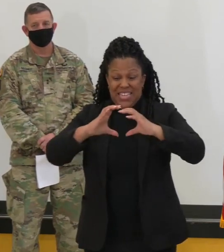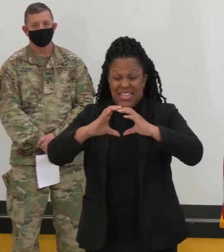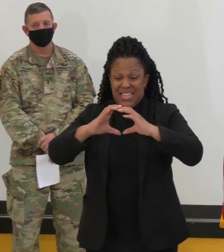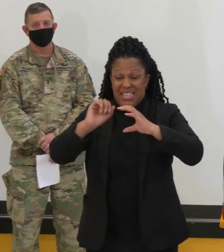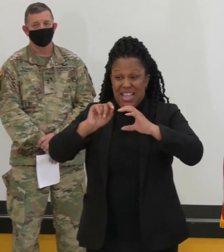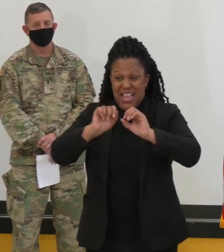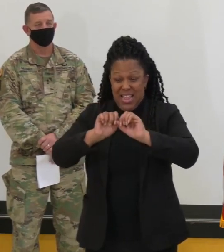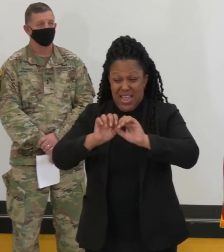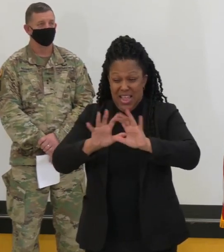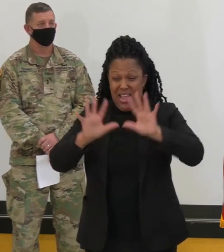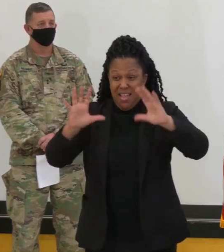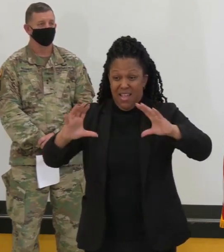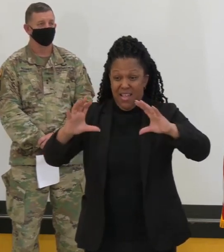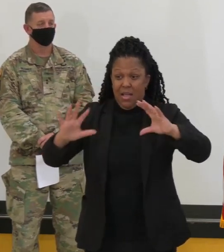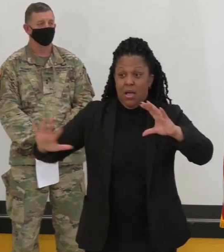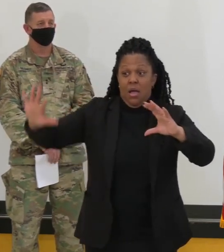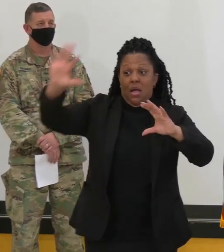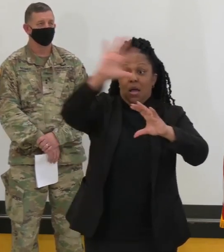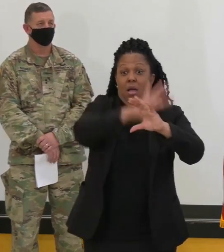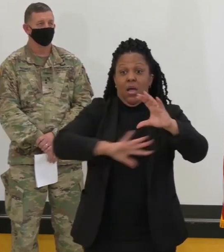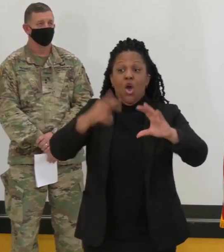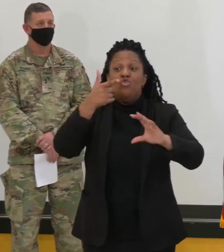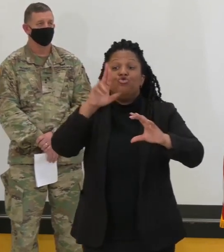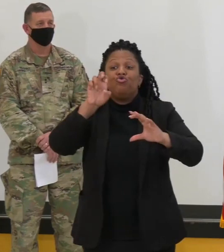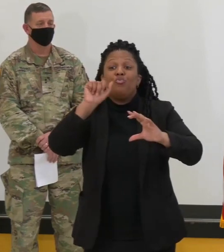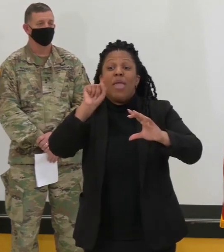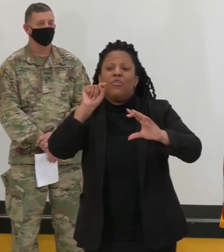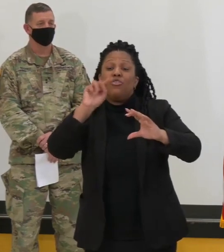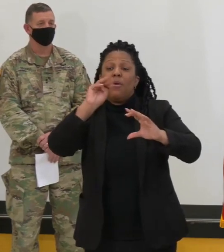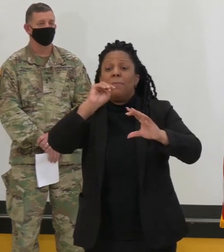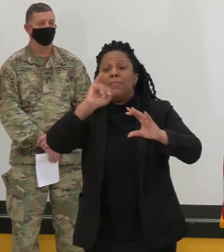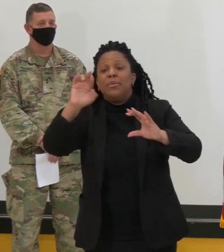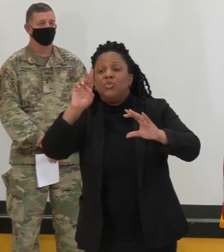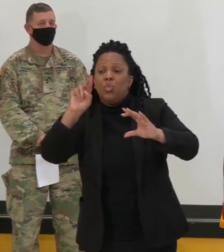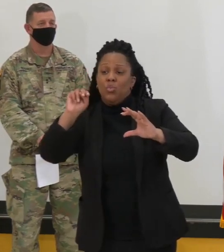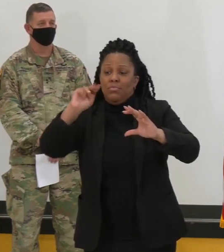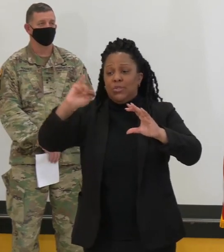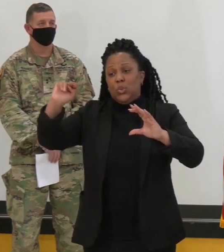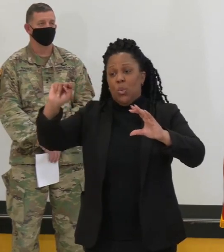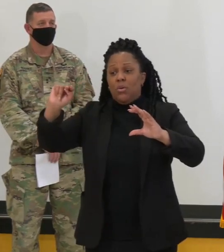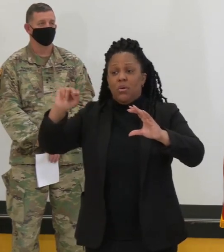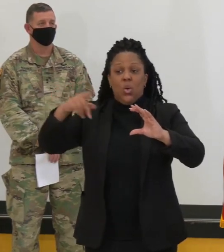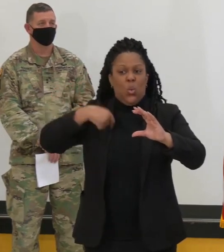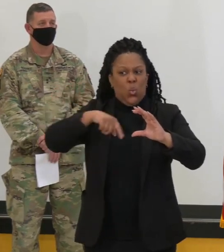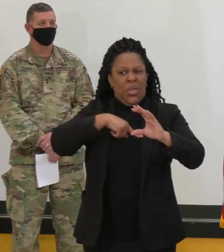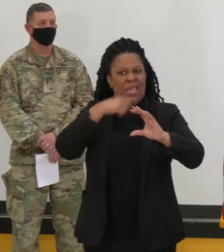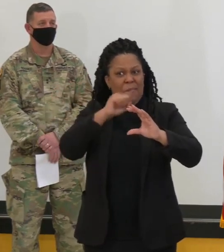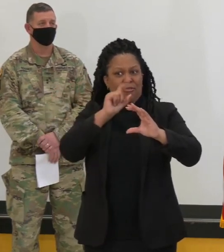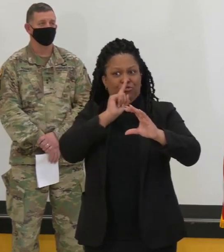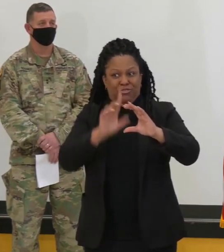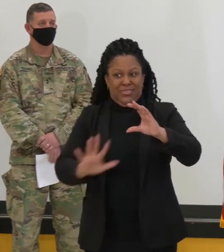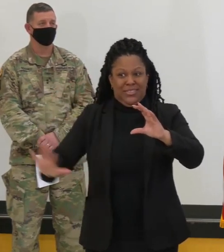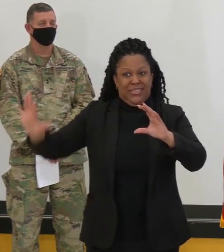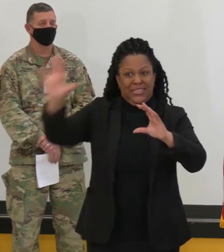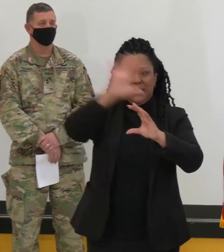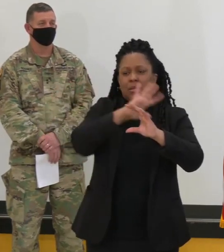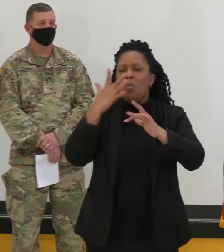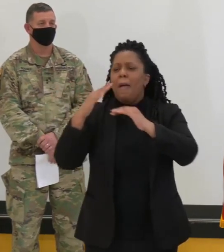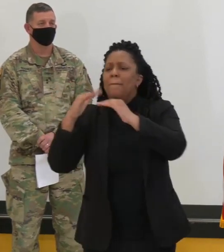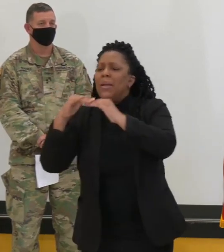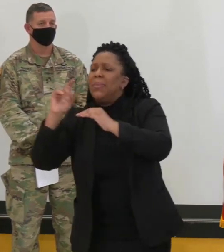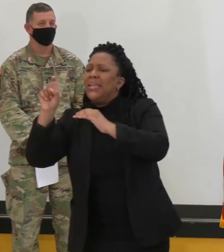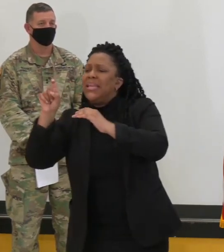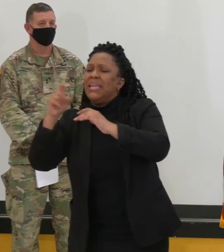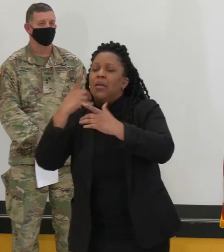in the metro to hit what the commissioner pointed out to everyone to be the swell of resources and the visibility that you will